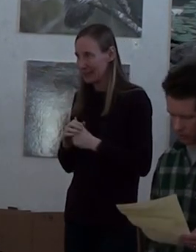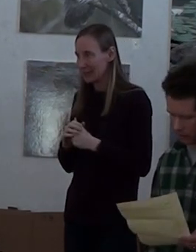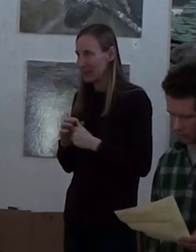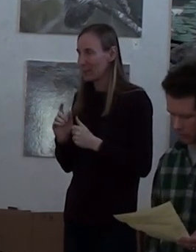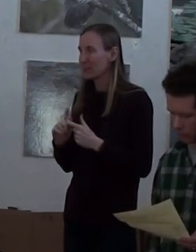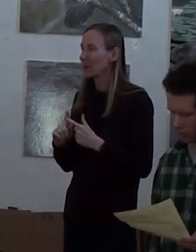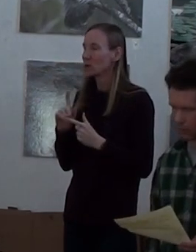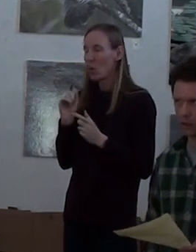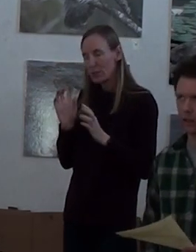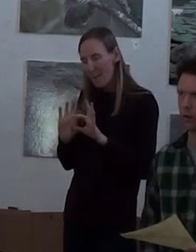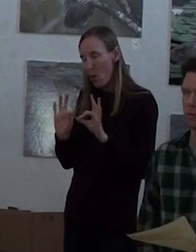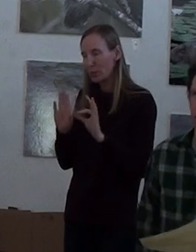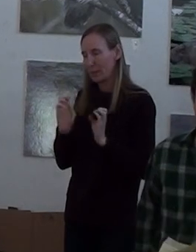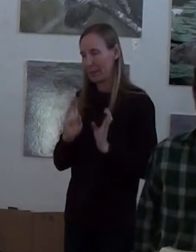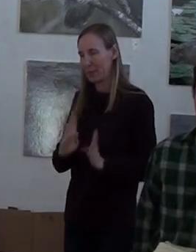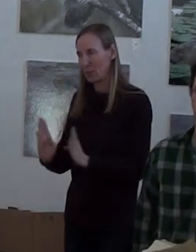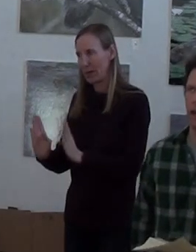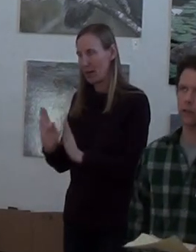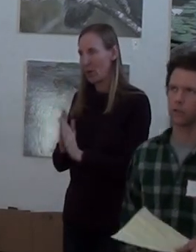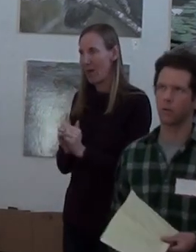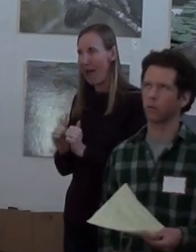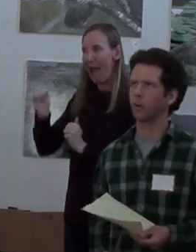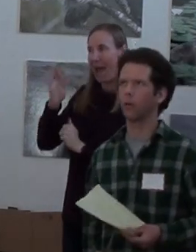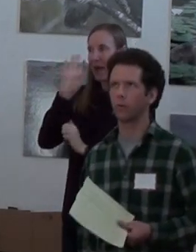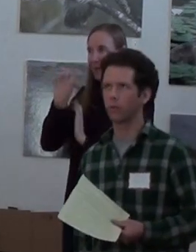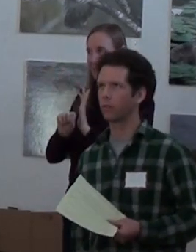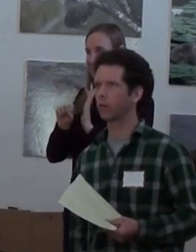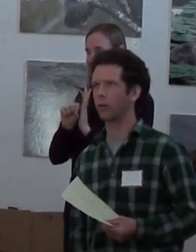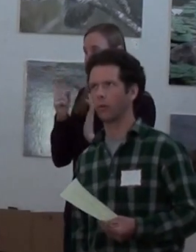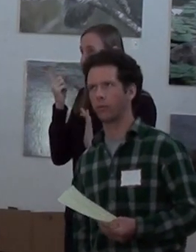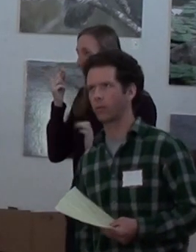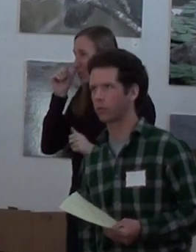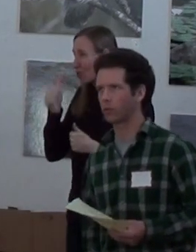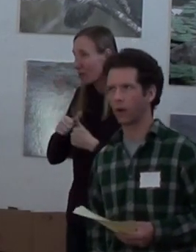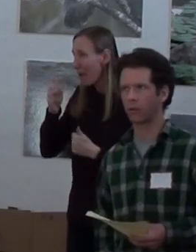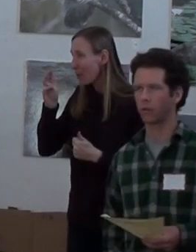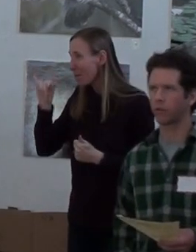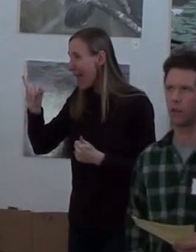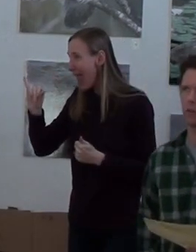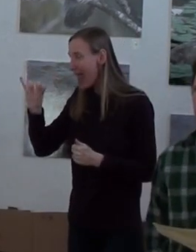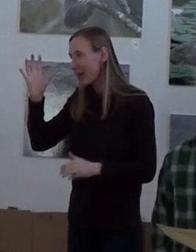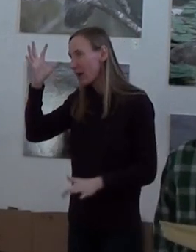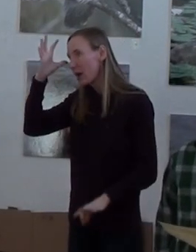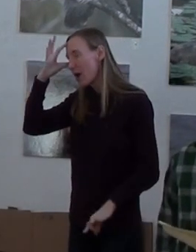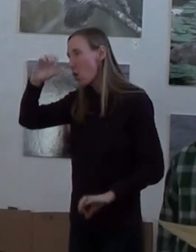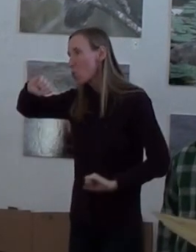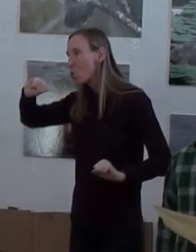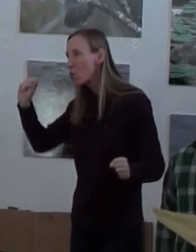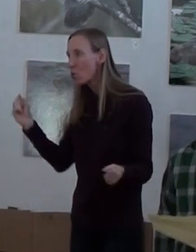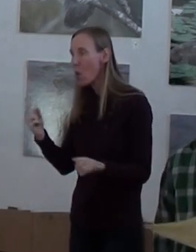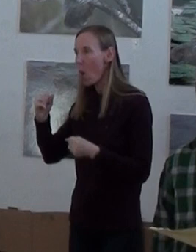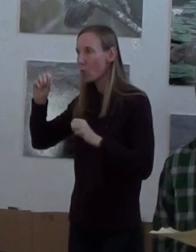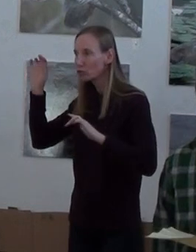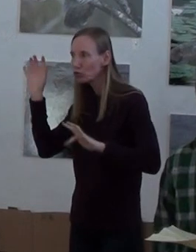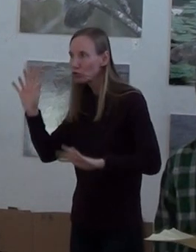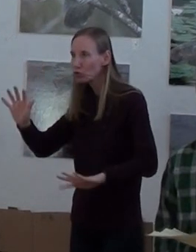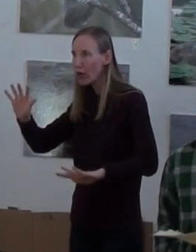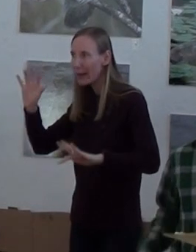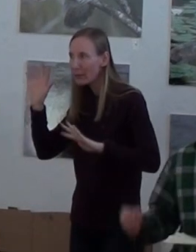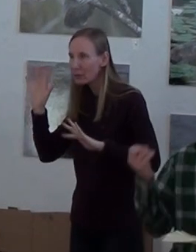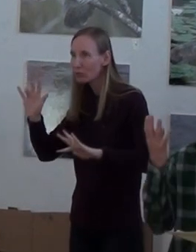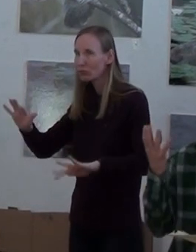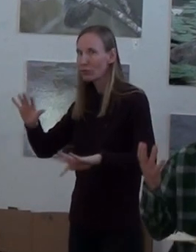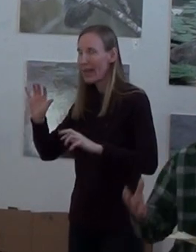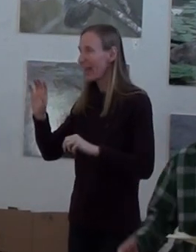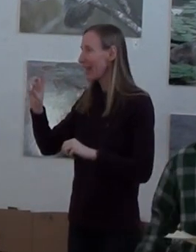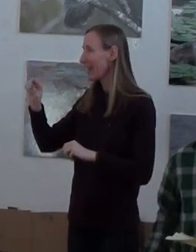beekeeper is prepared ahead of the season. I think of, you know, last year was a cold start to the season. We had snow, wild dandelions